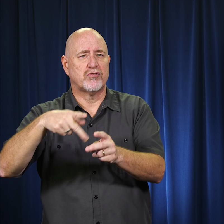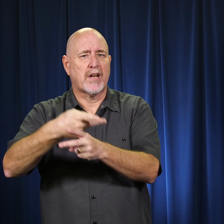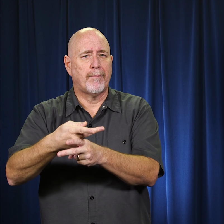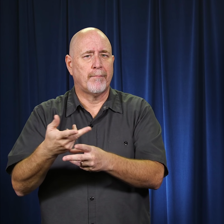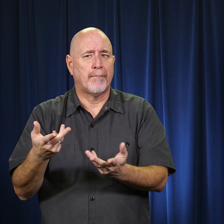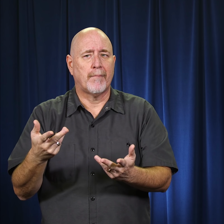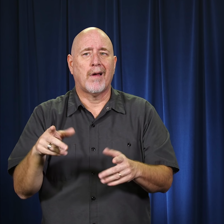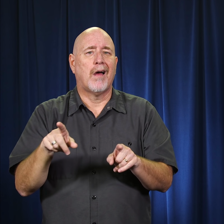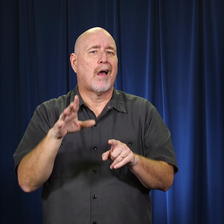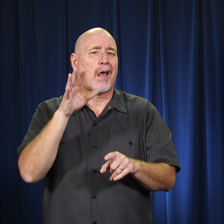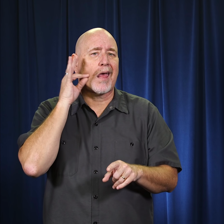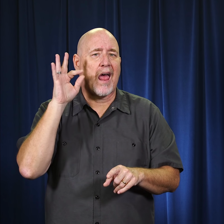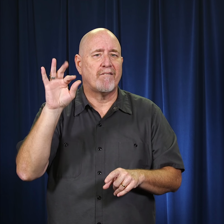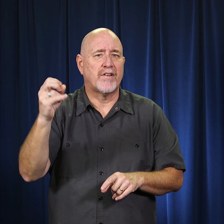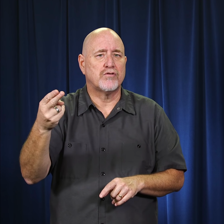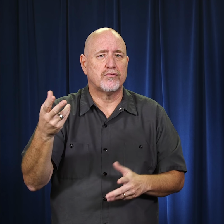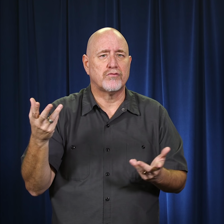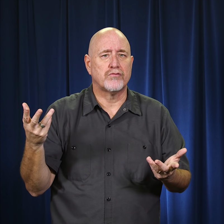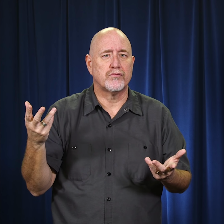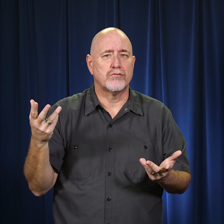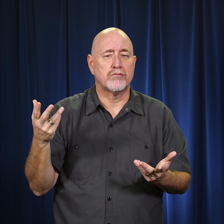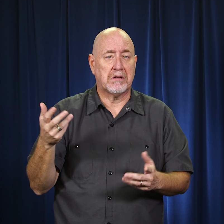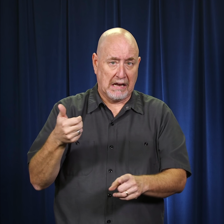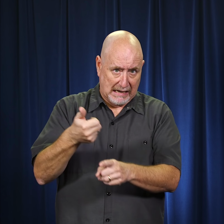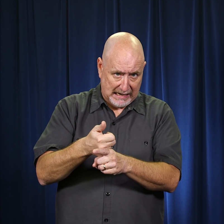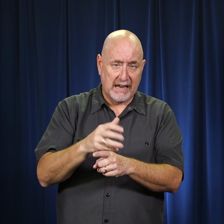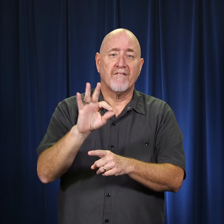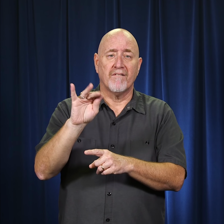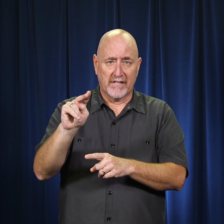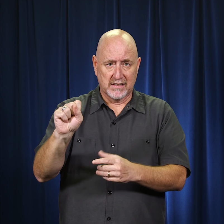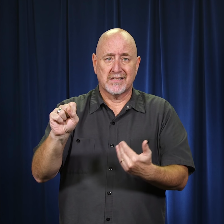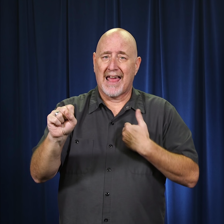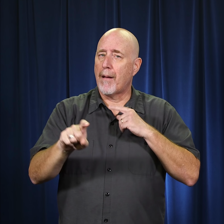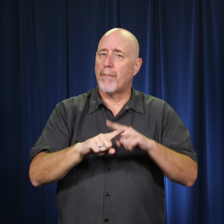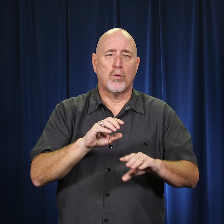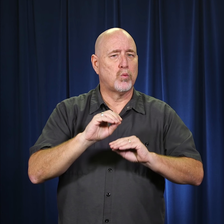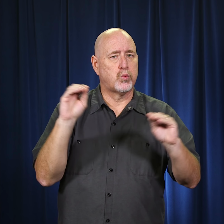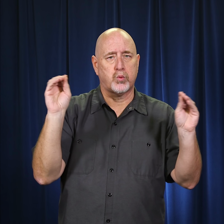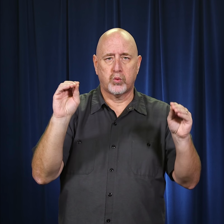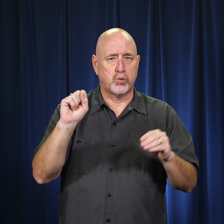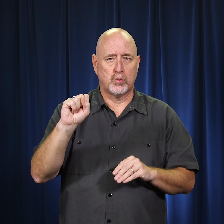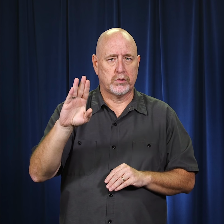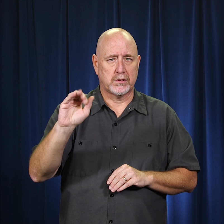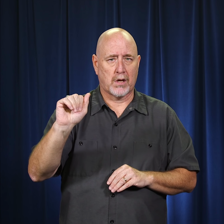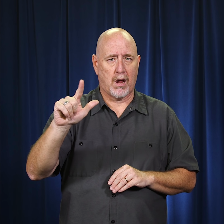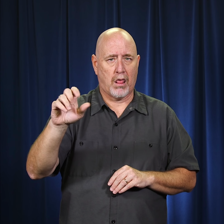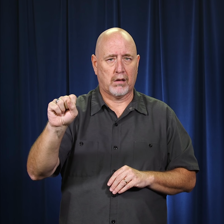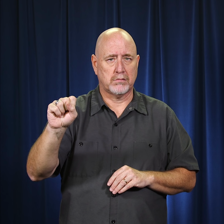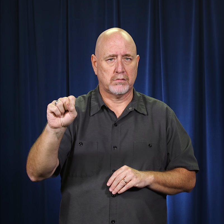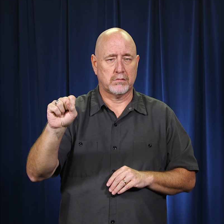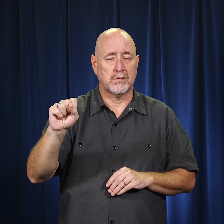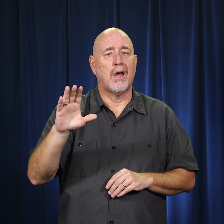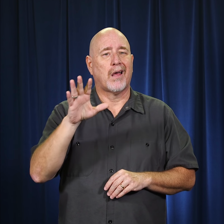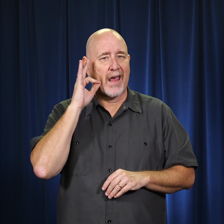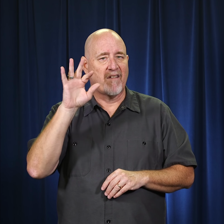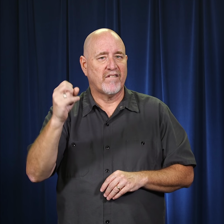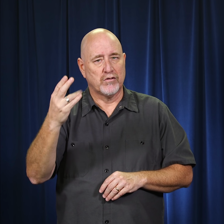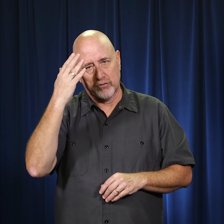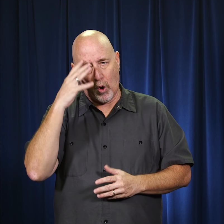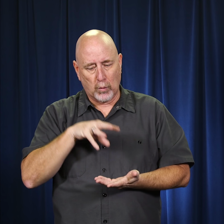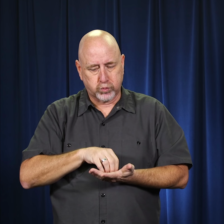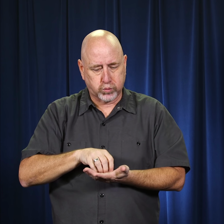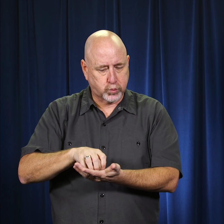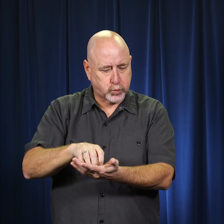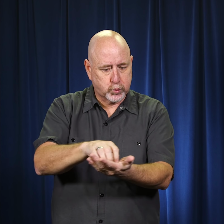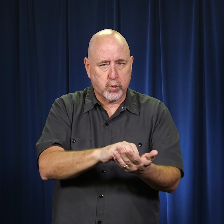fish, a catfish, for instance. Although it would have fins, it does not have scales. And catfish, we